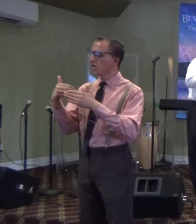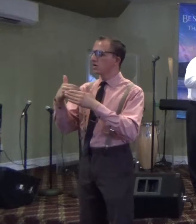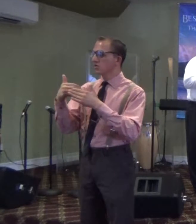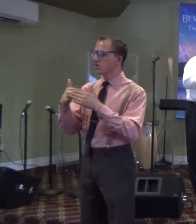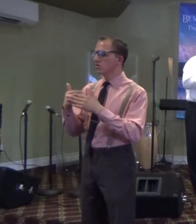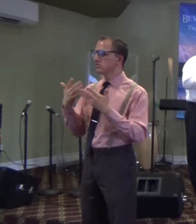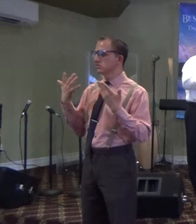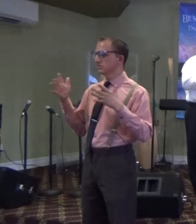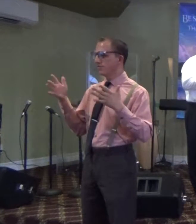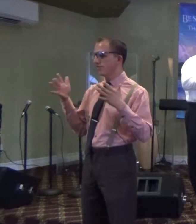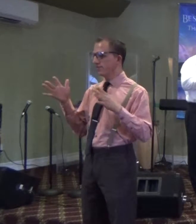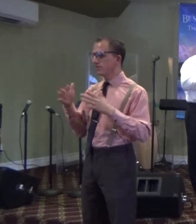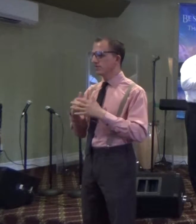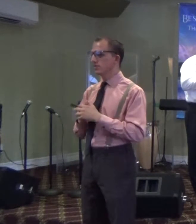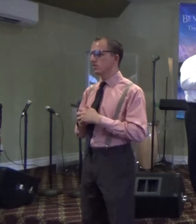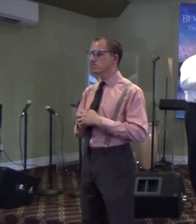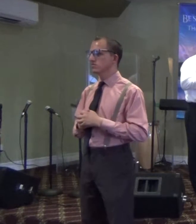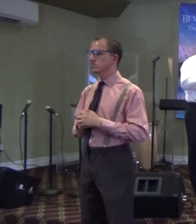to conclude.